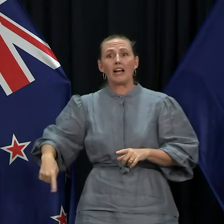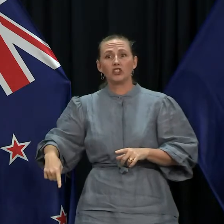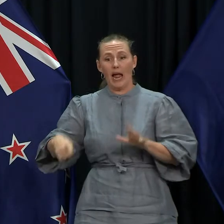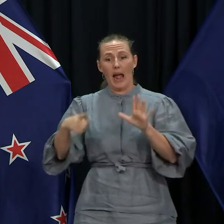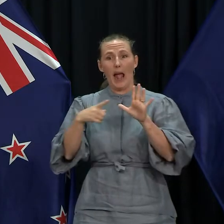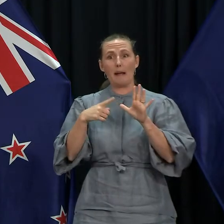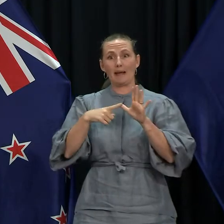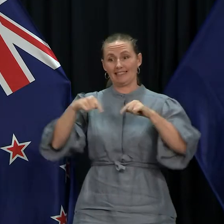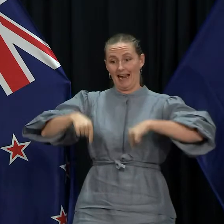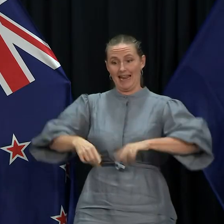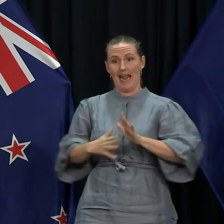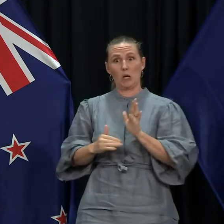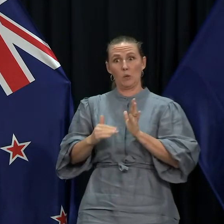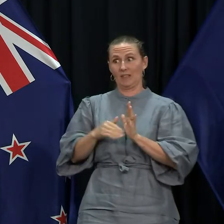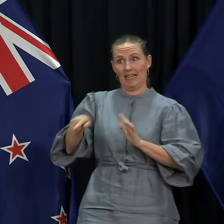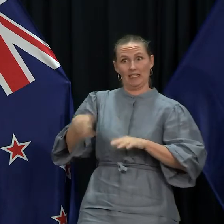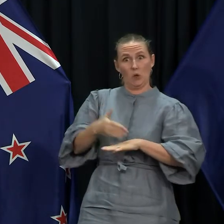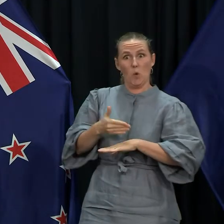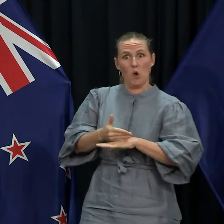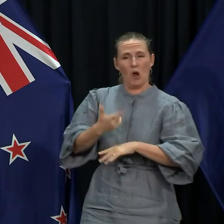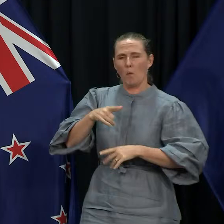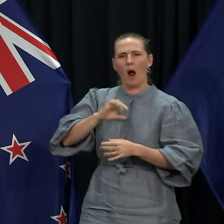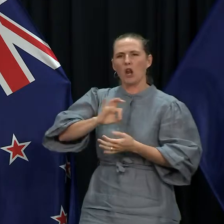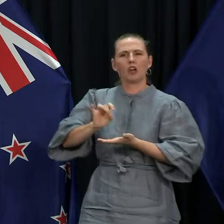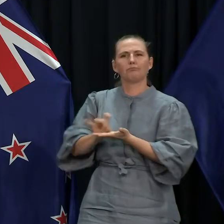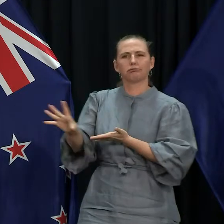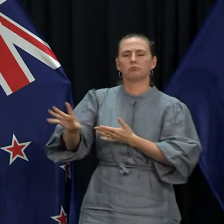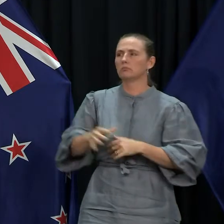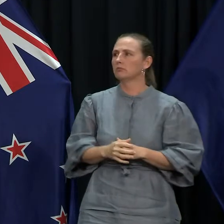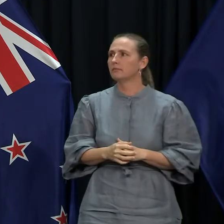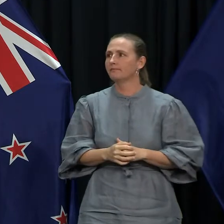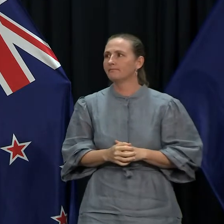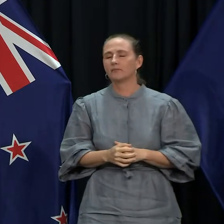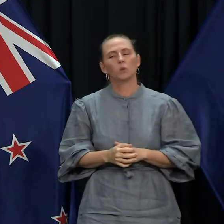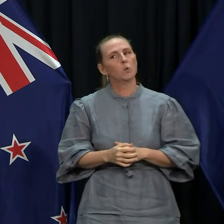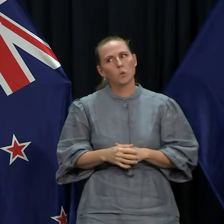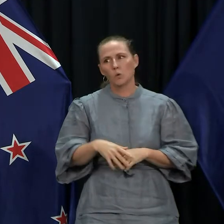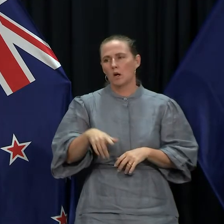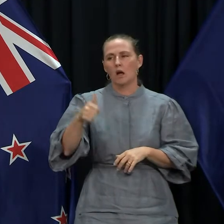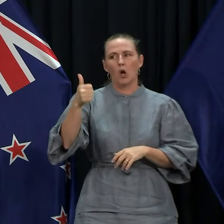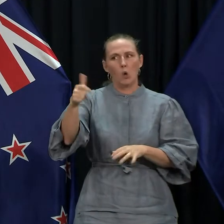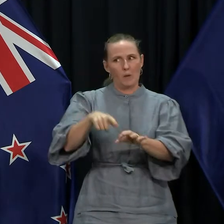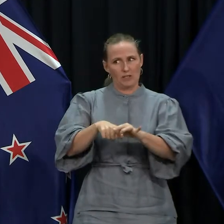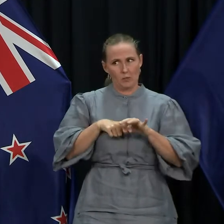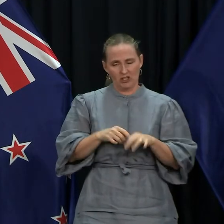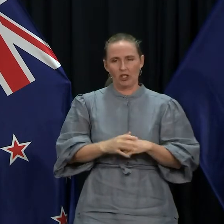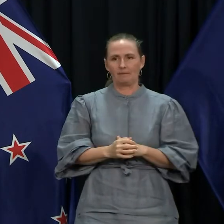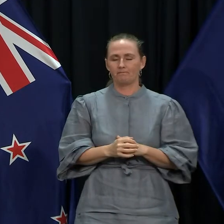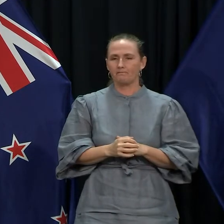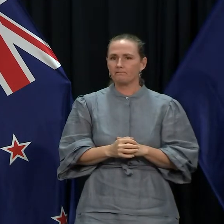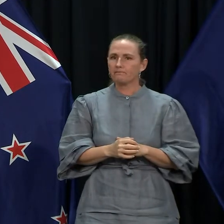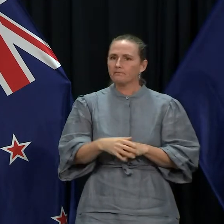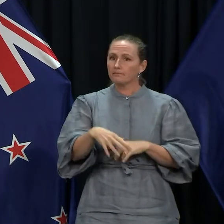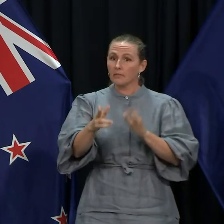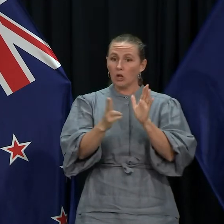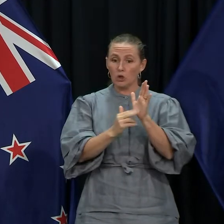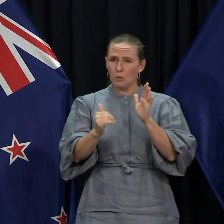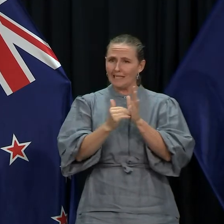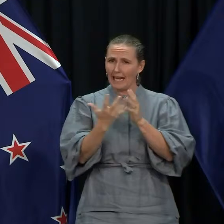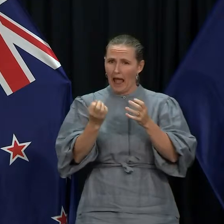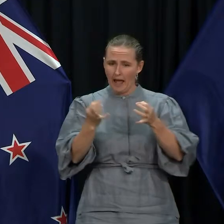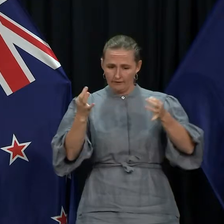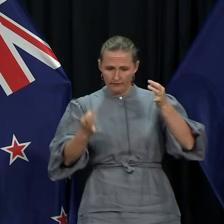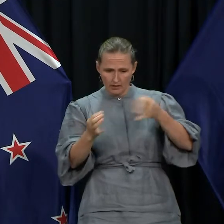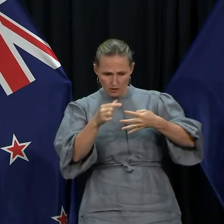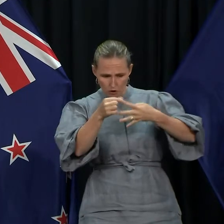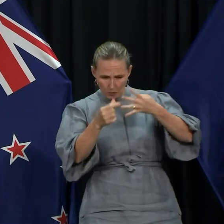good question. You know, and this is where New Zealand has had this raft of options in front of us, as has